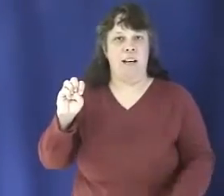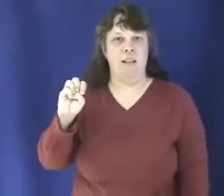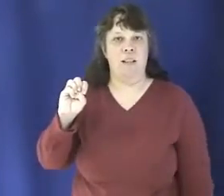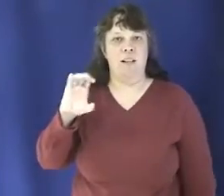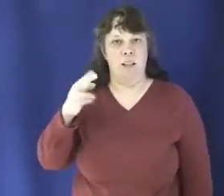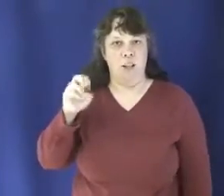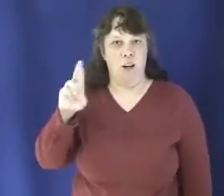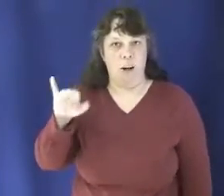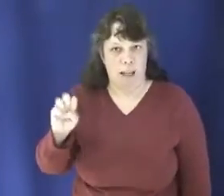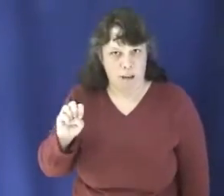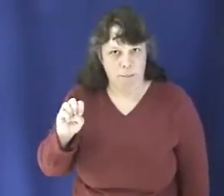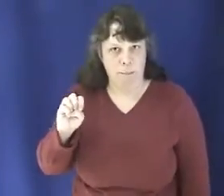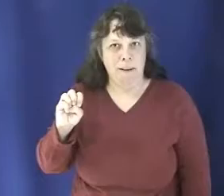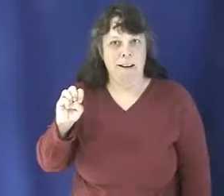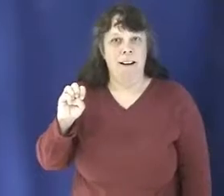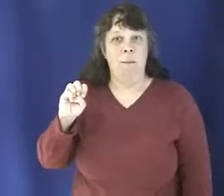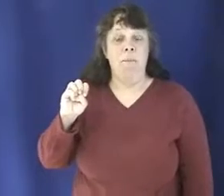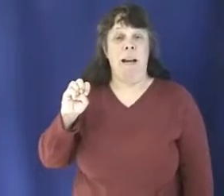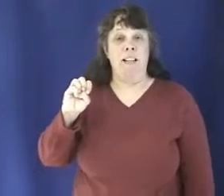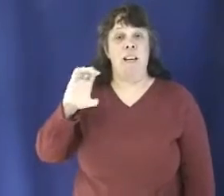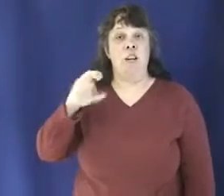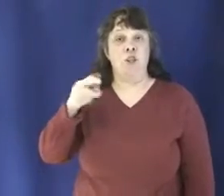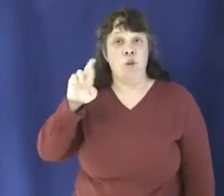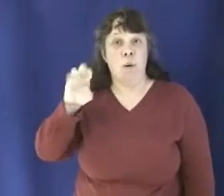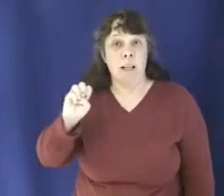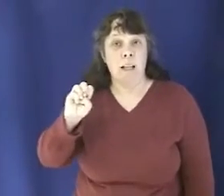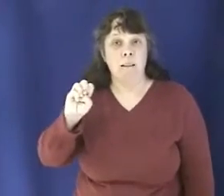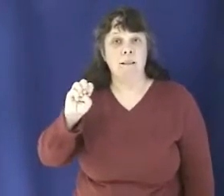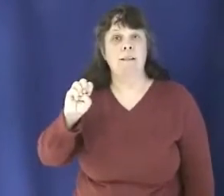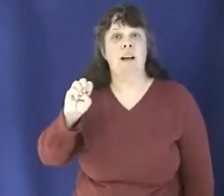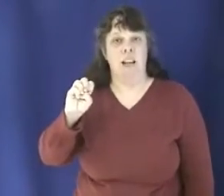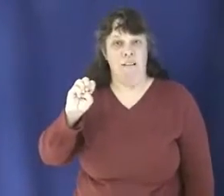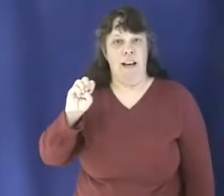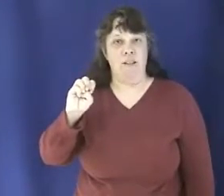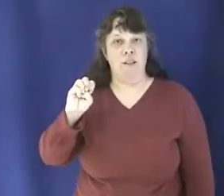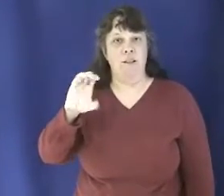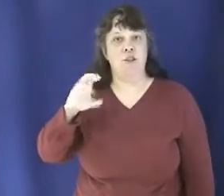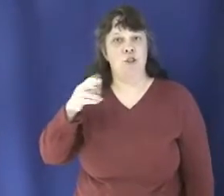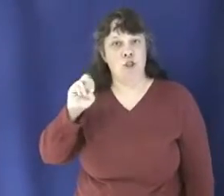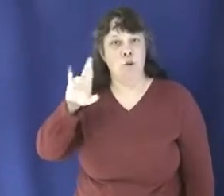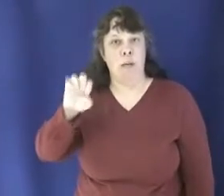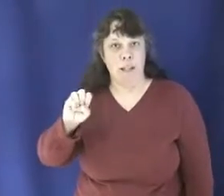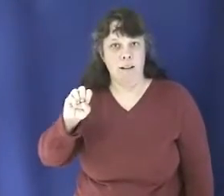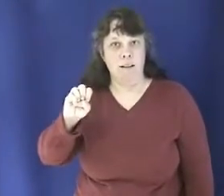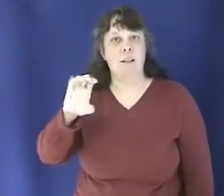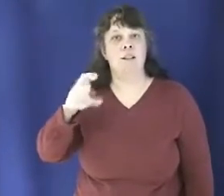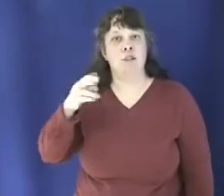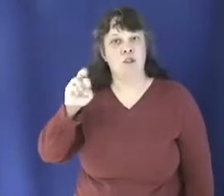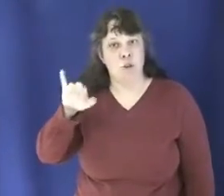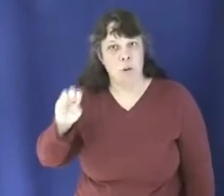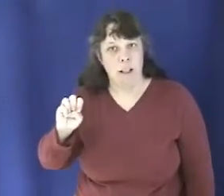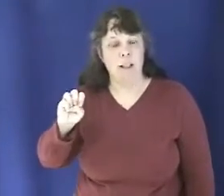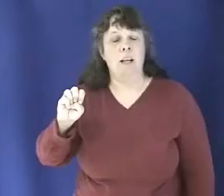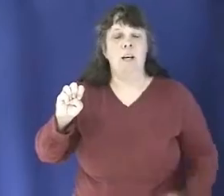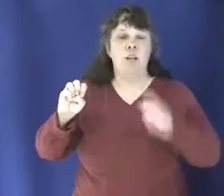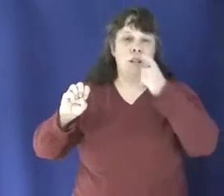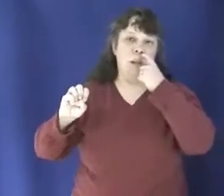I can say C-H-E-R-I-E. But I can say Cherie a lot faster. Cherie, Cherie.